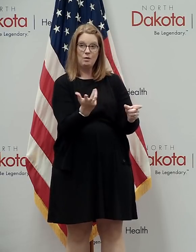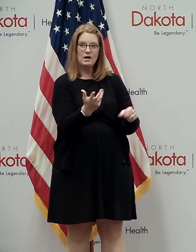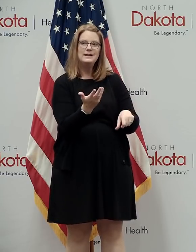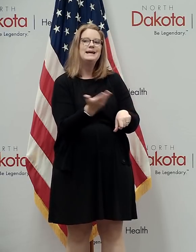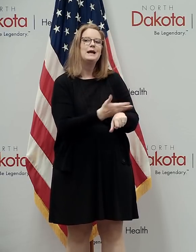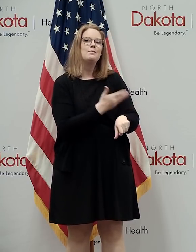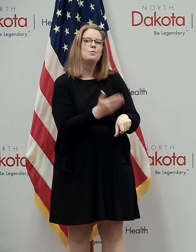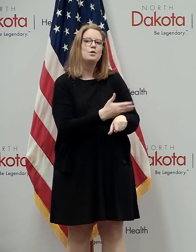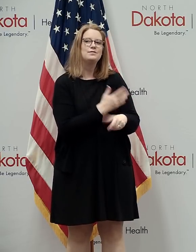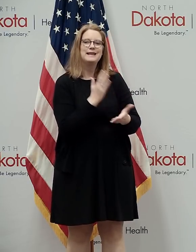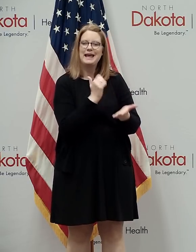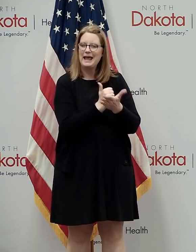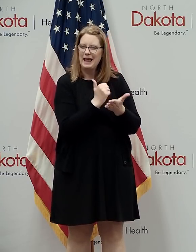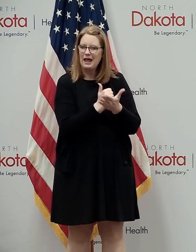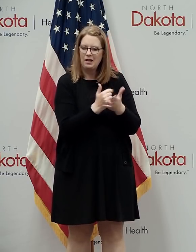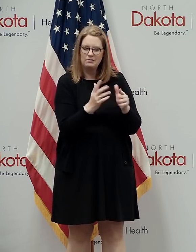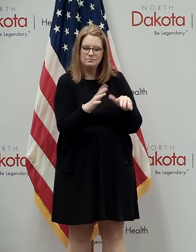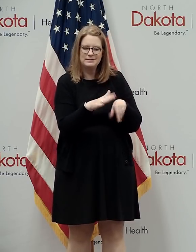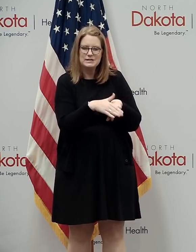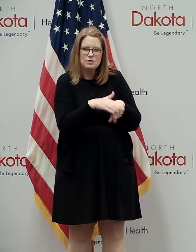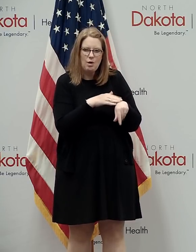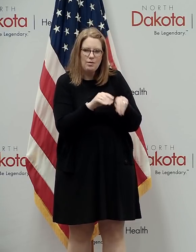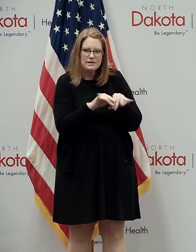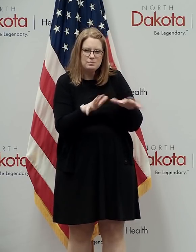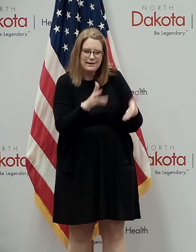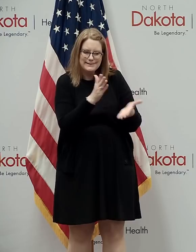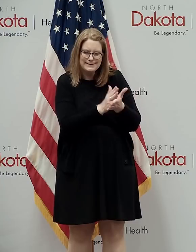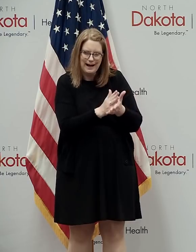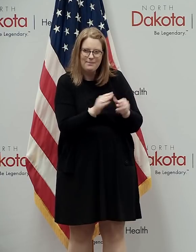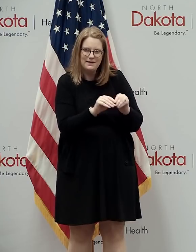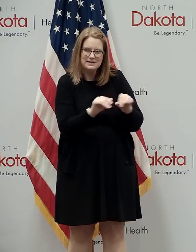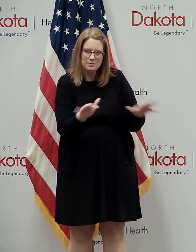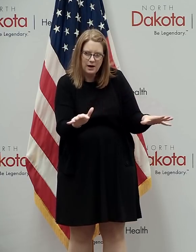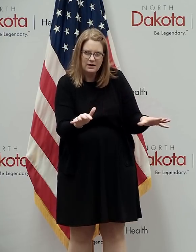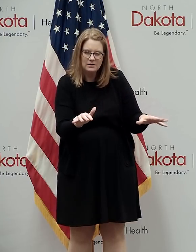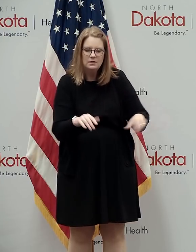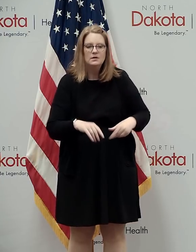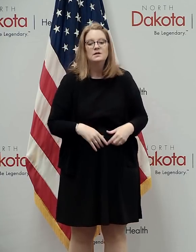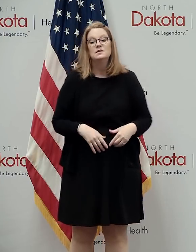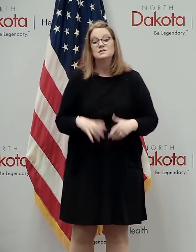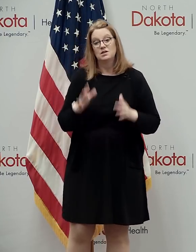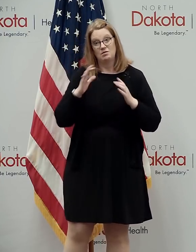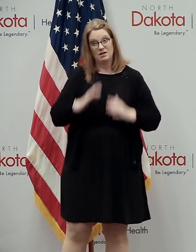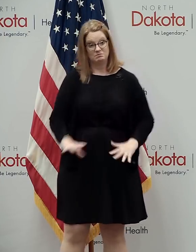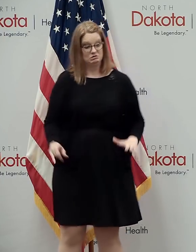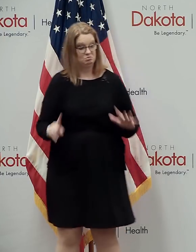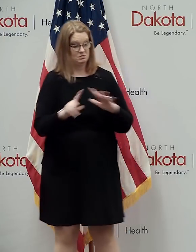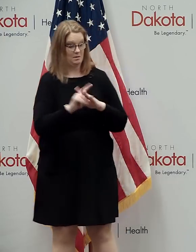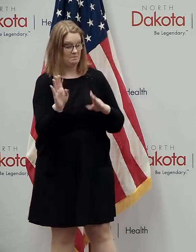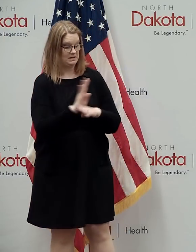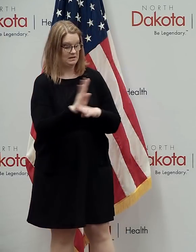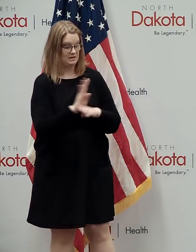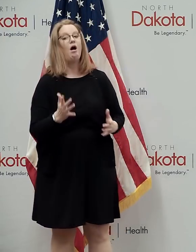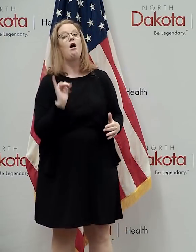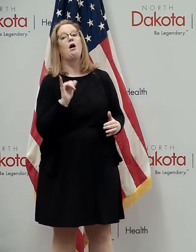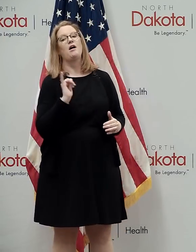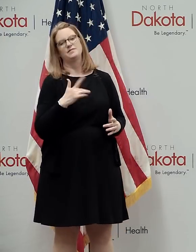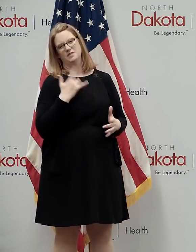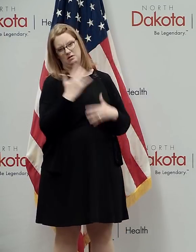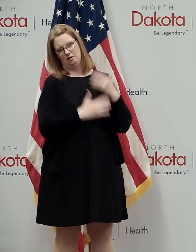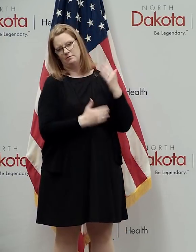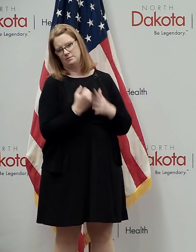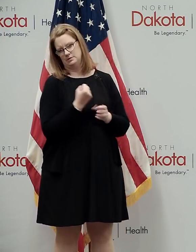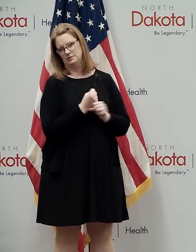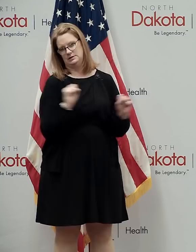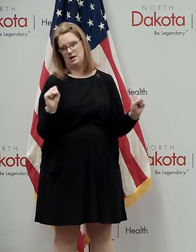the spread of infection, to inspire consumer confidence to return to the marketplace. So how